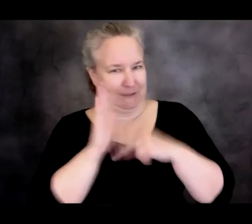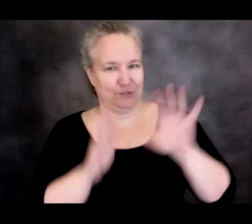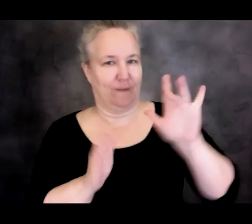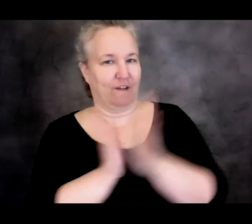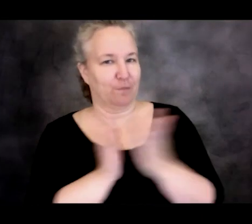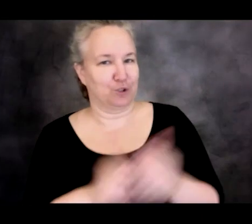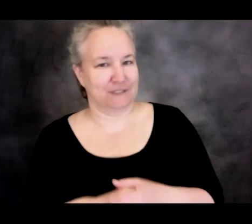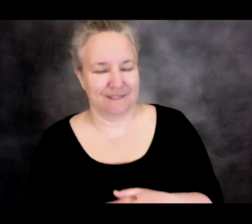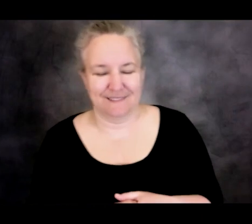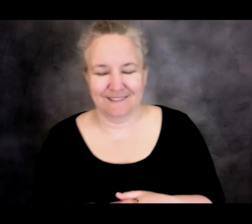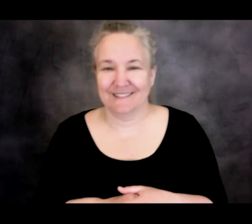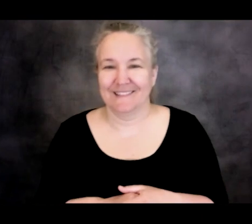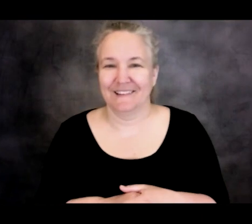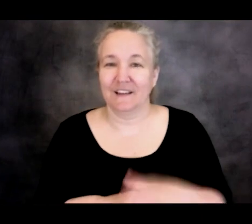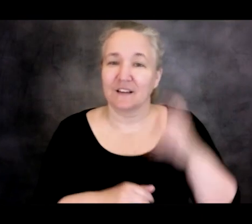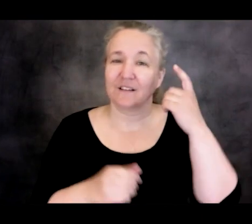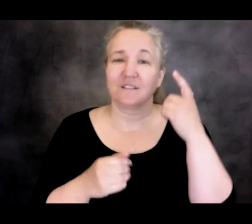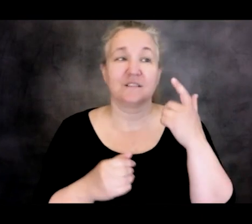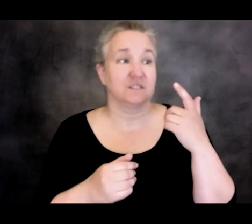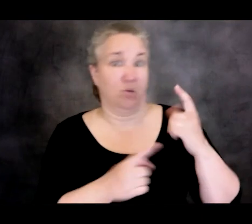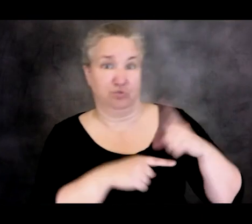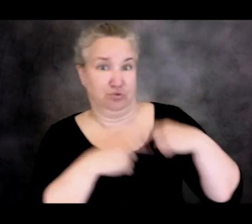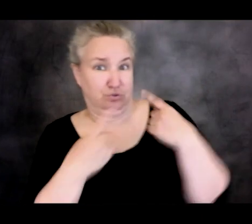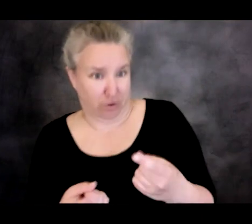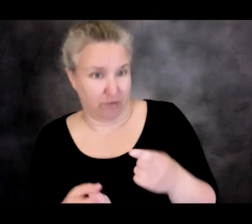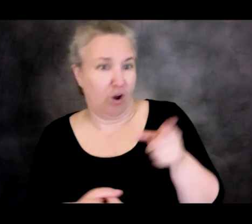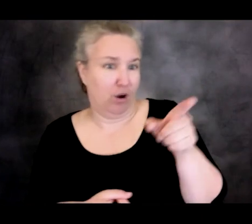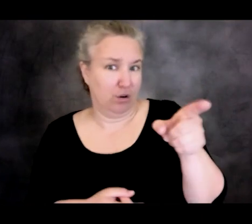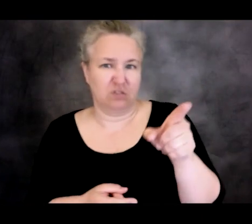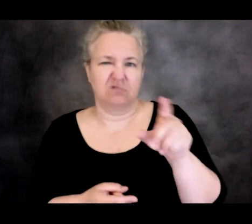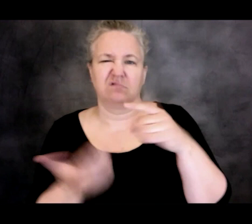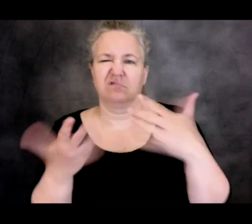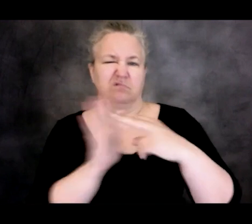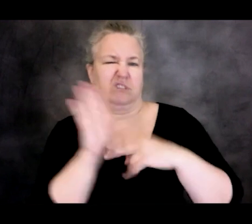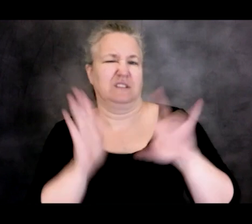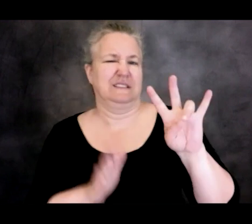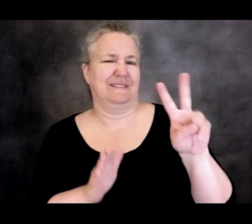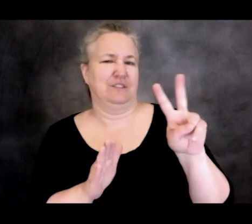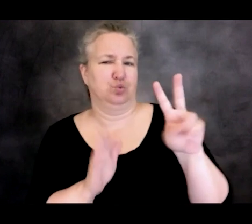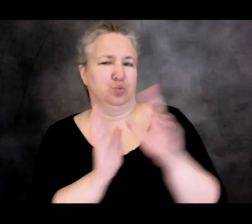As of today, I've read 72 books. And so my goal now is 100 for the year.